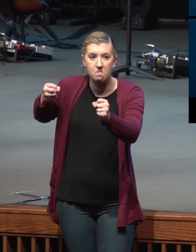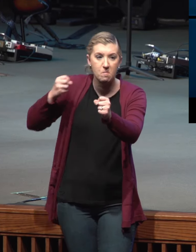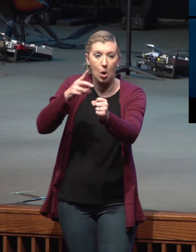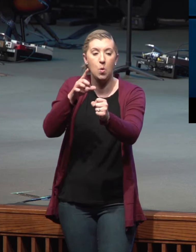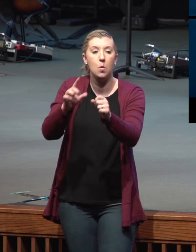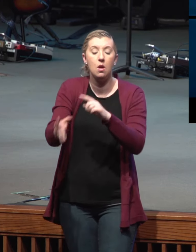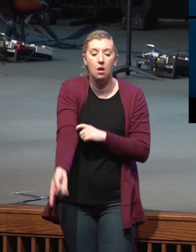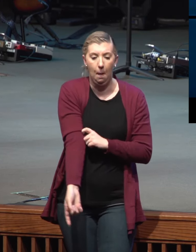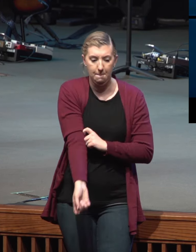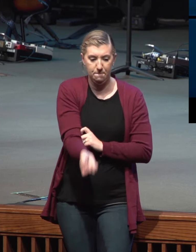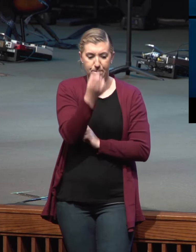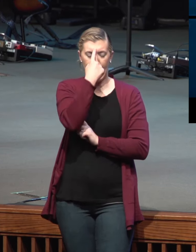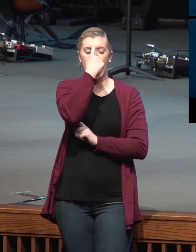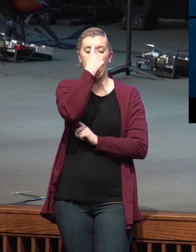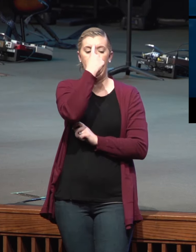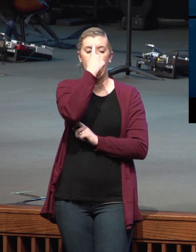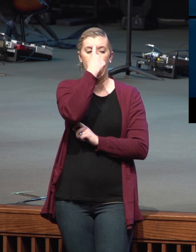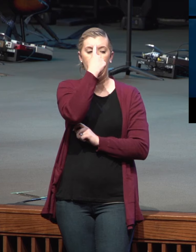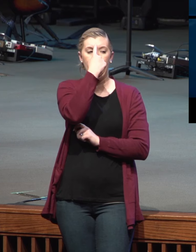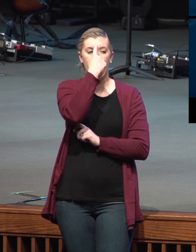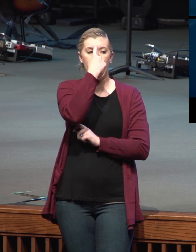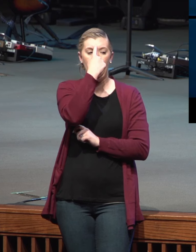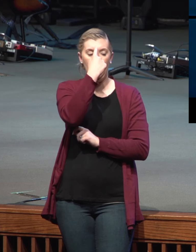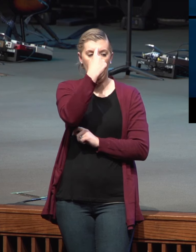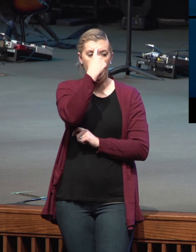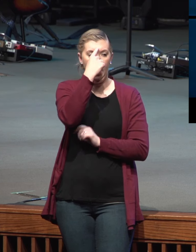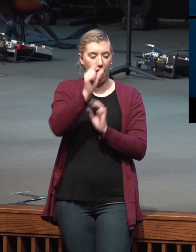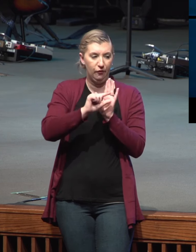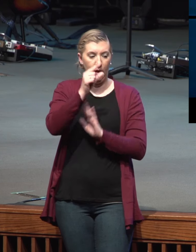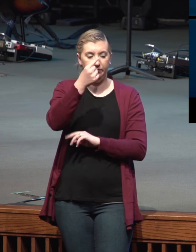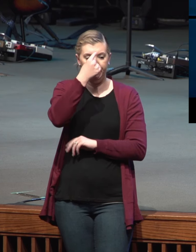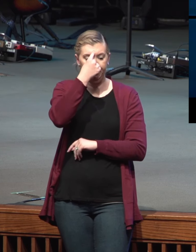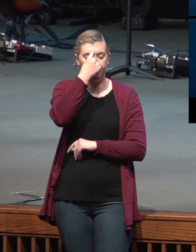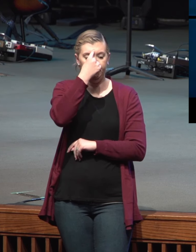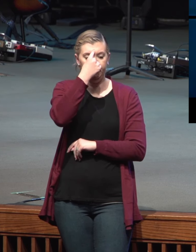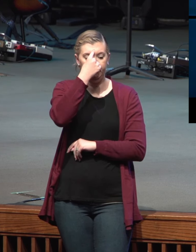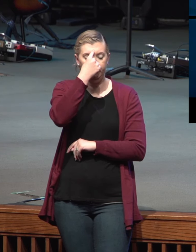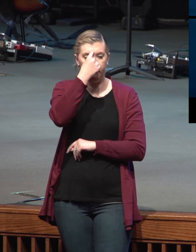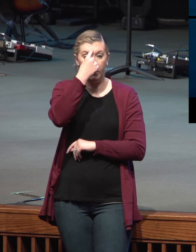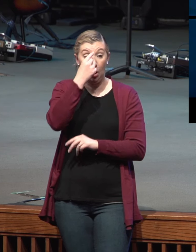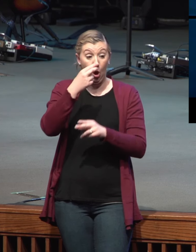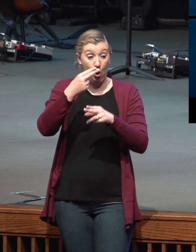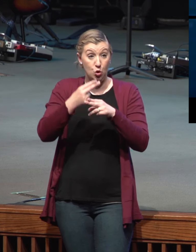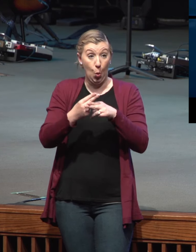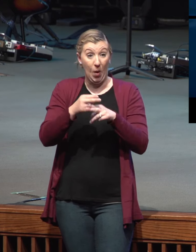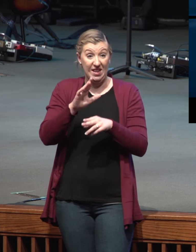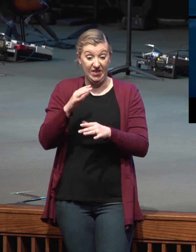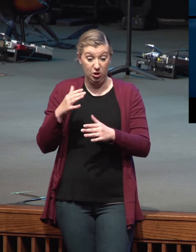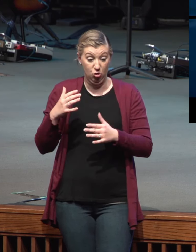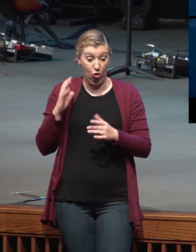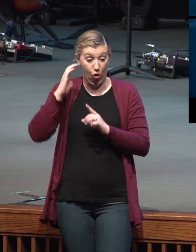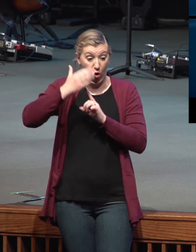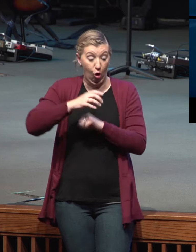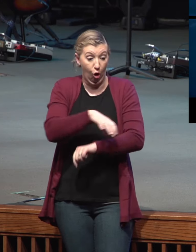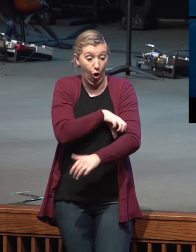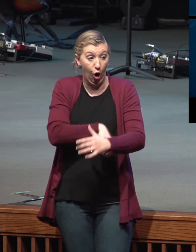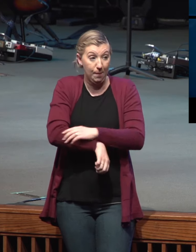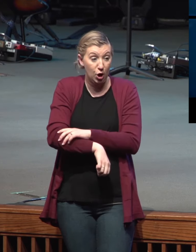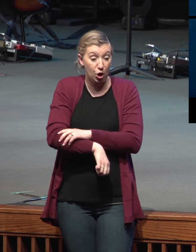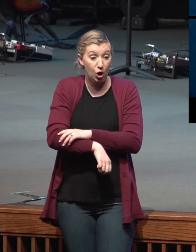hit Goliath right on the forehead. The weight of his armor